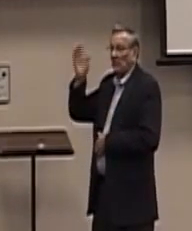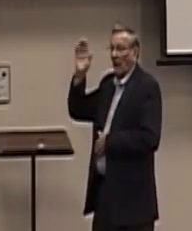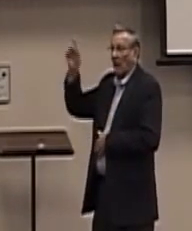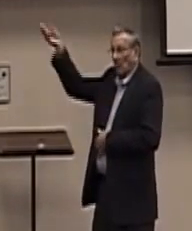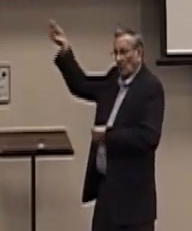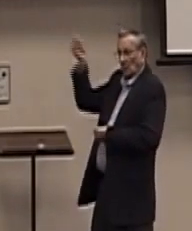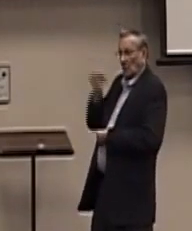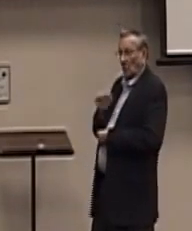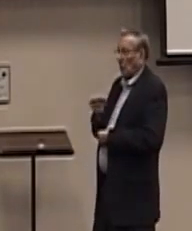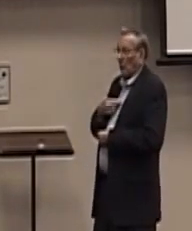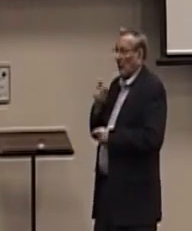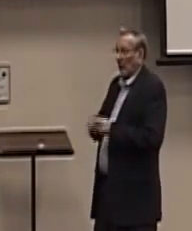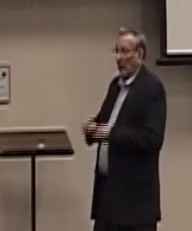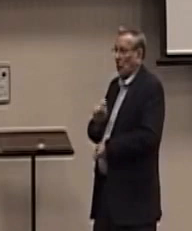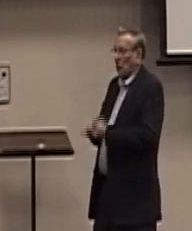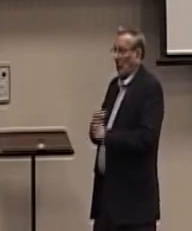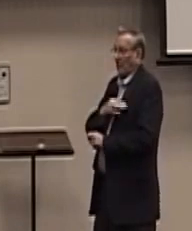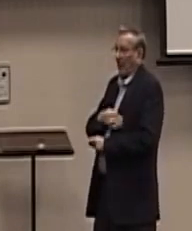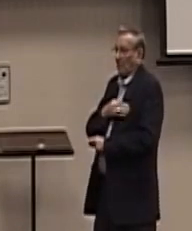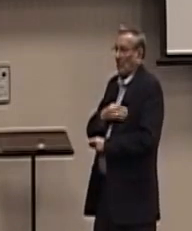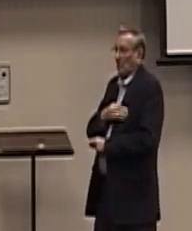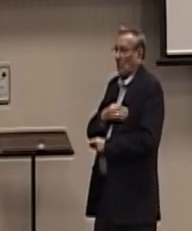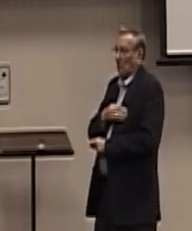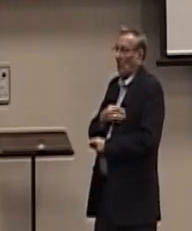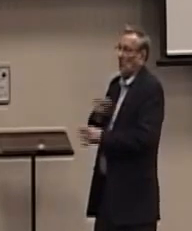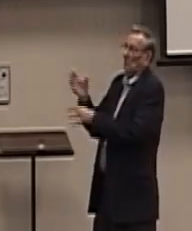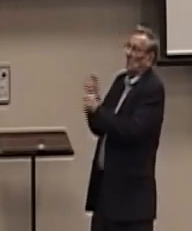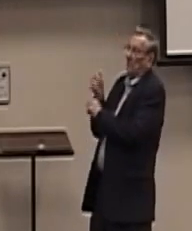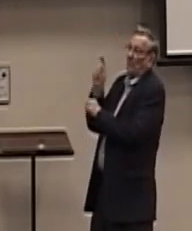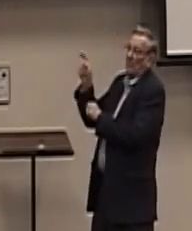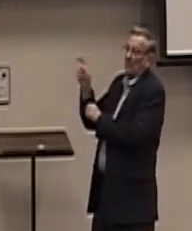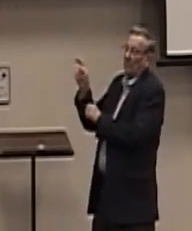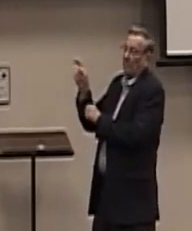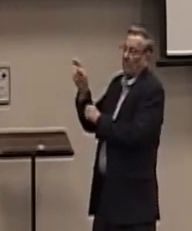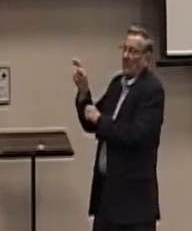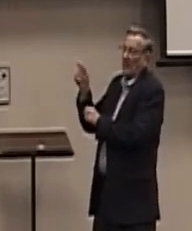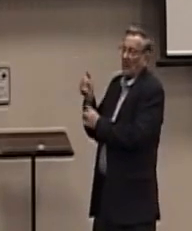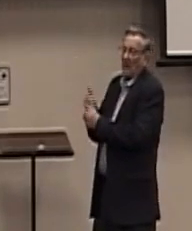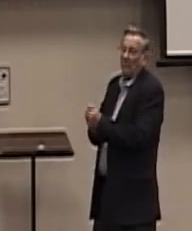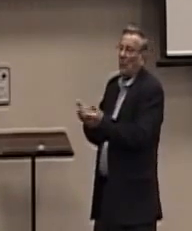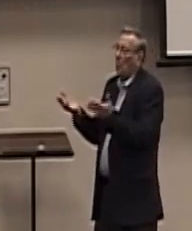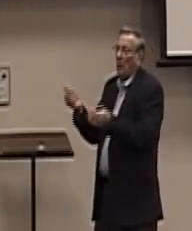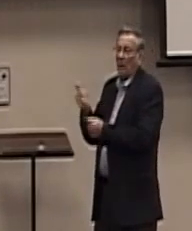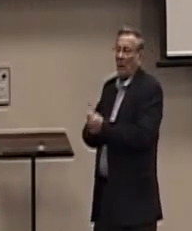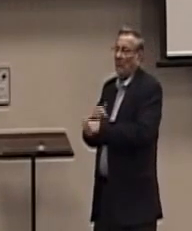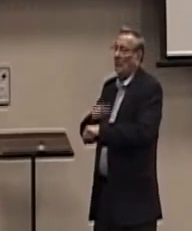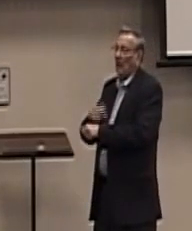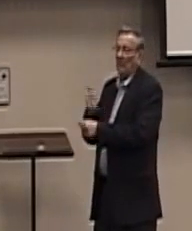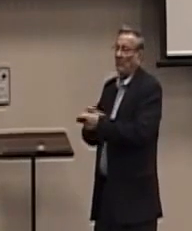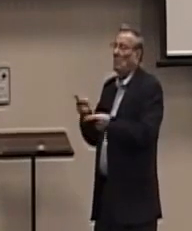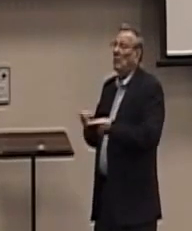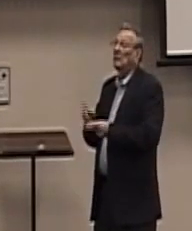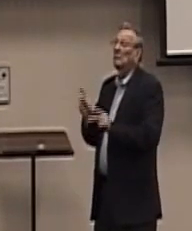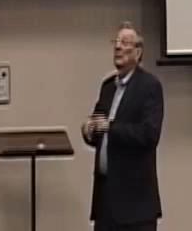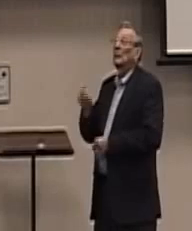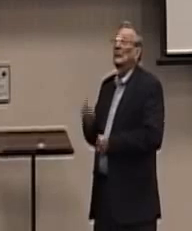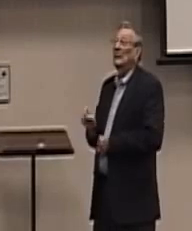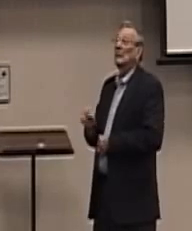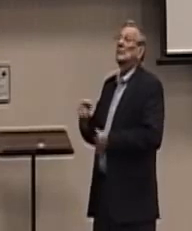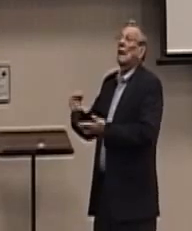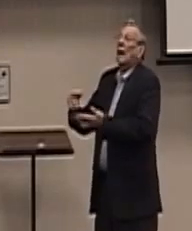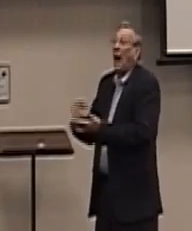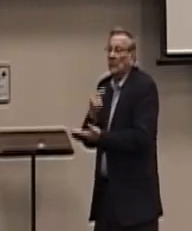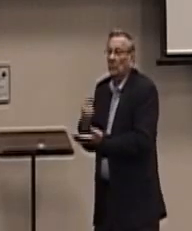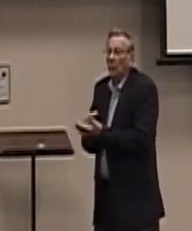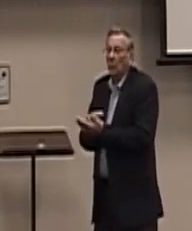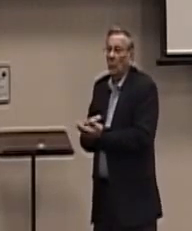to us, and we want to hold on to that in its purest form, because everywhere, every time, and every place, what people need is the gospel.